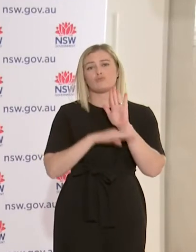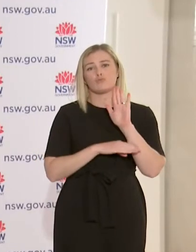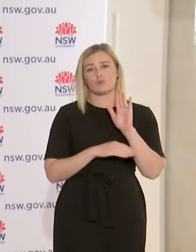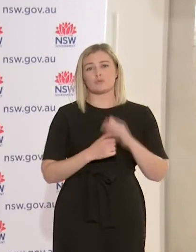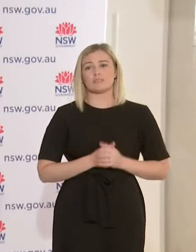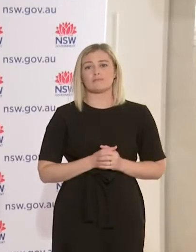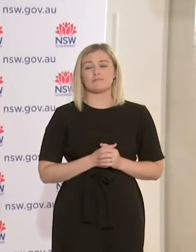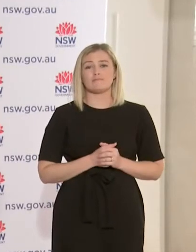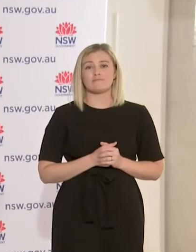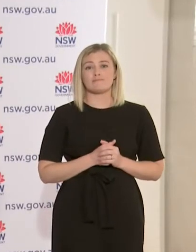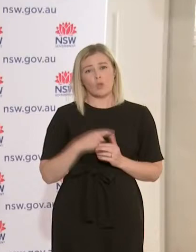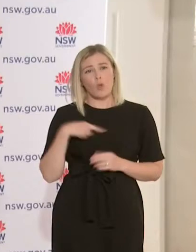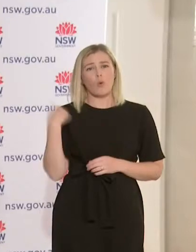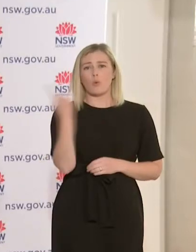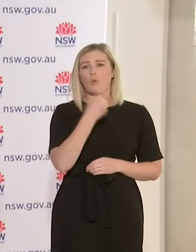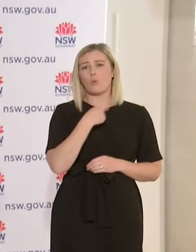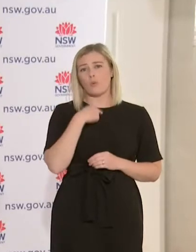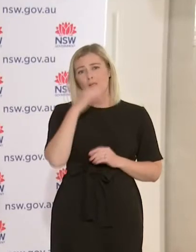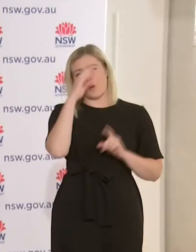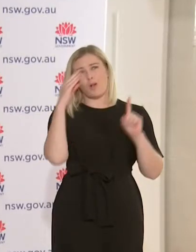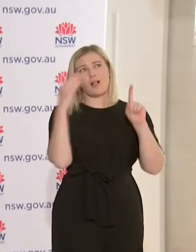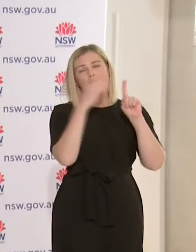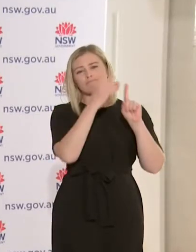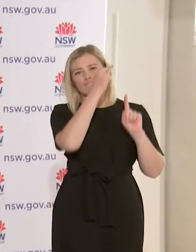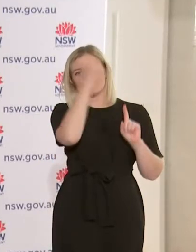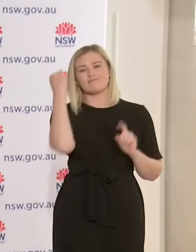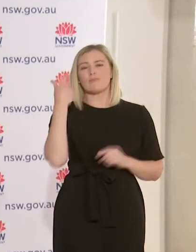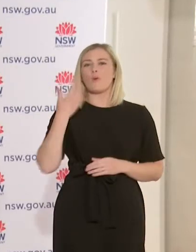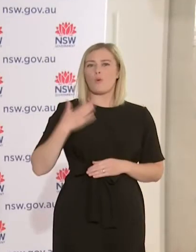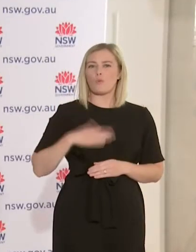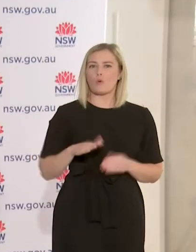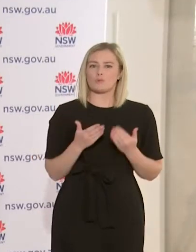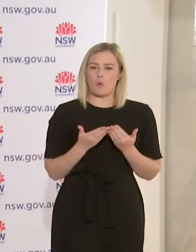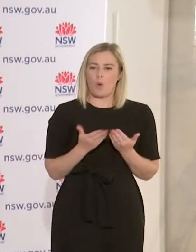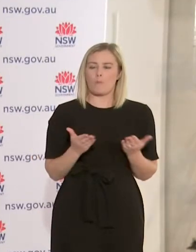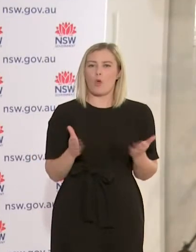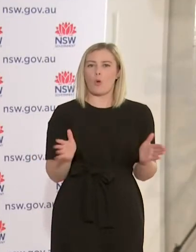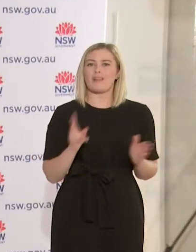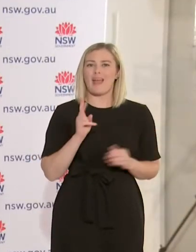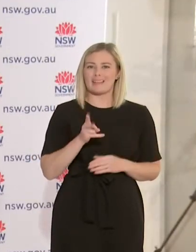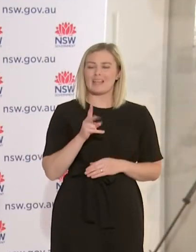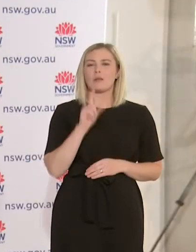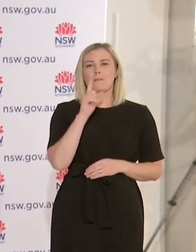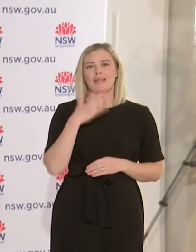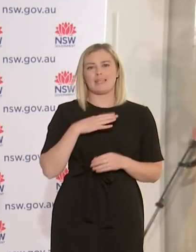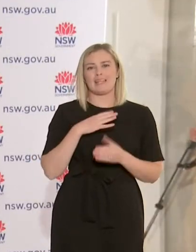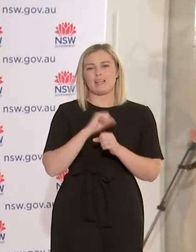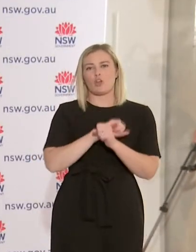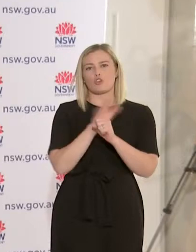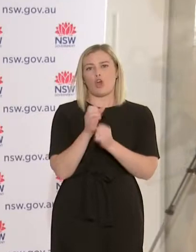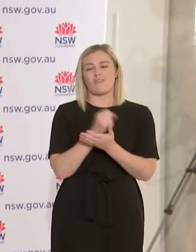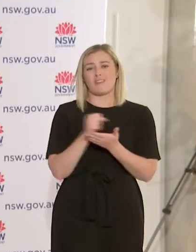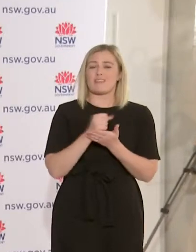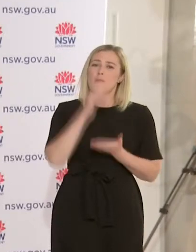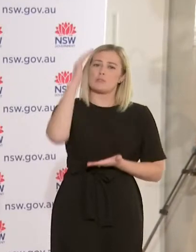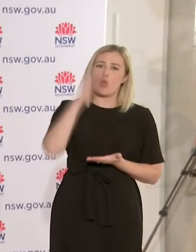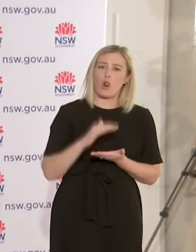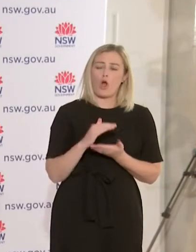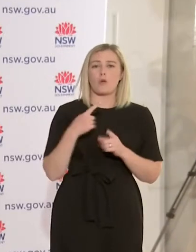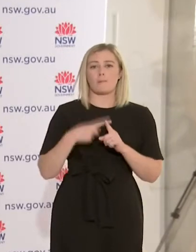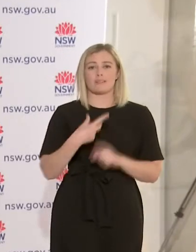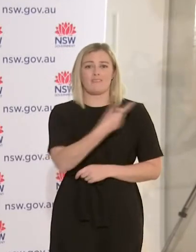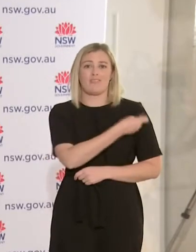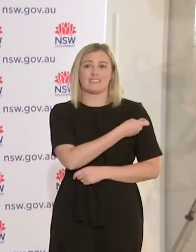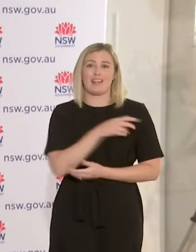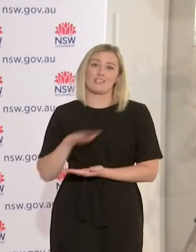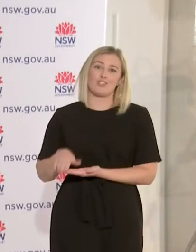of reopening at a time when we have lower case numbers as possible and the highest vaccination coverage as we can. And we